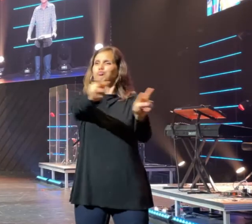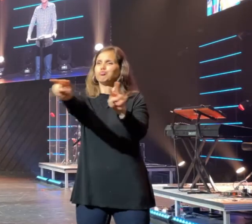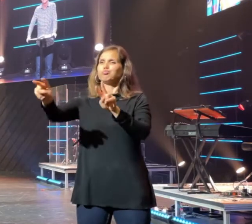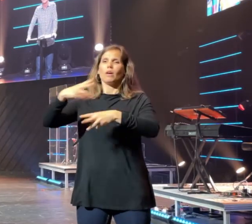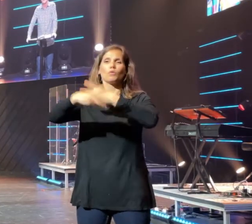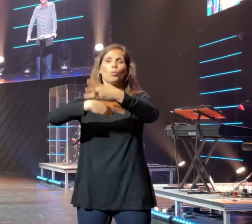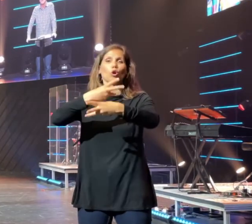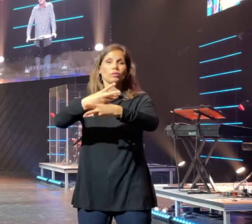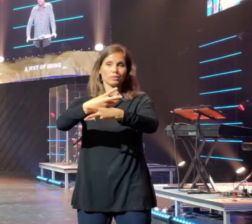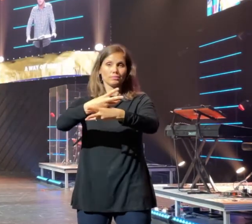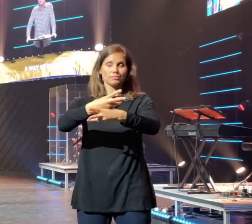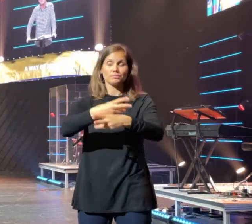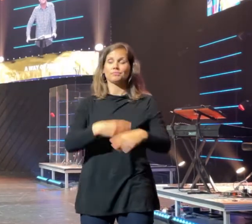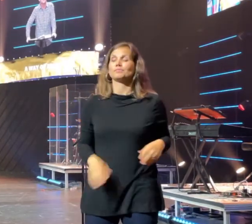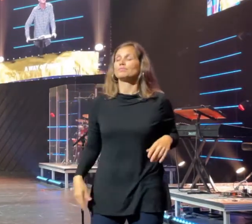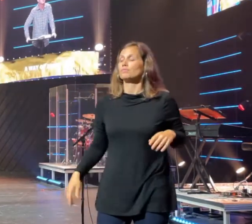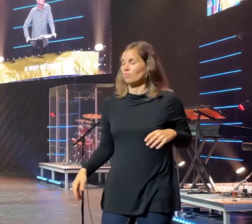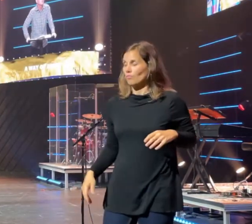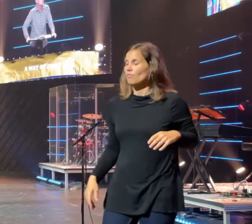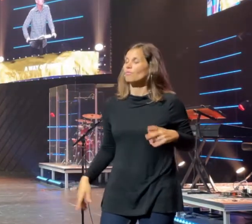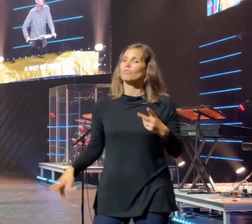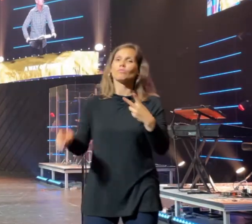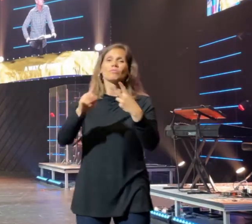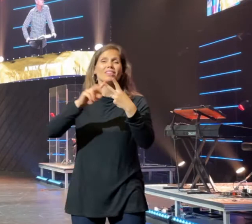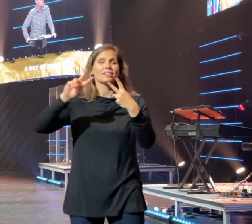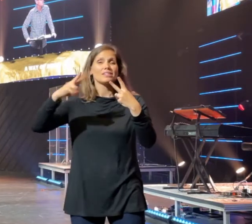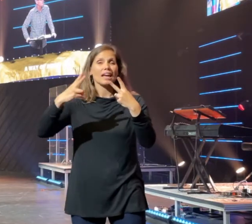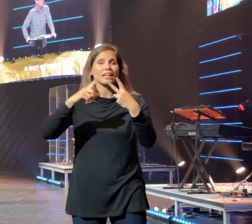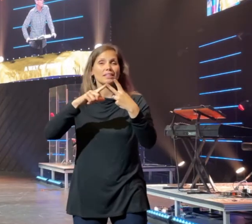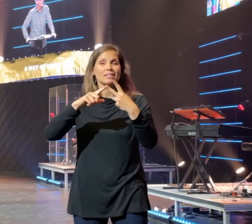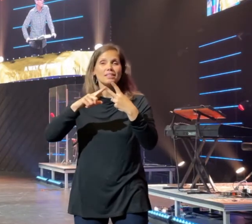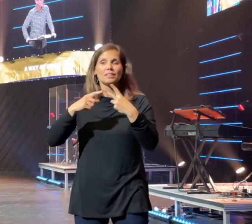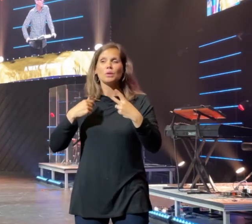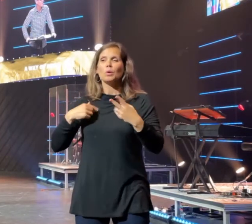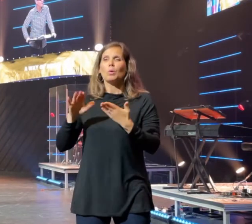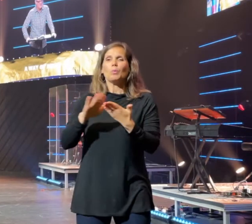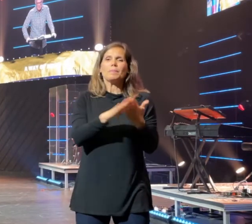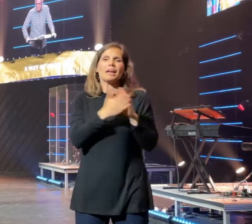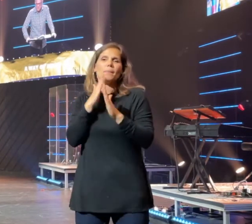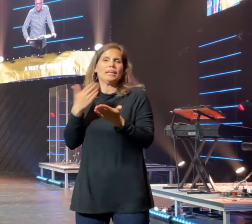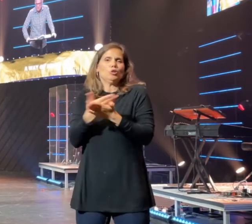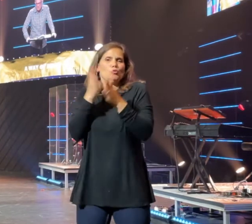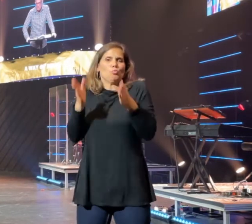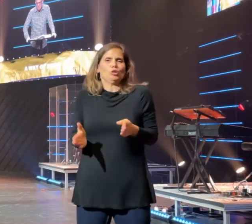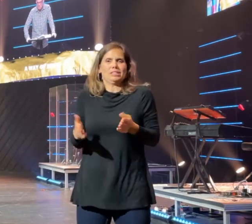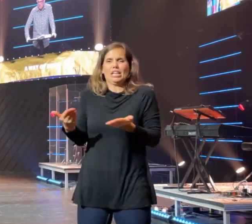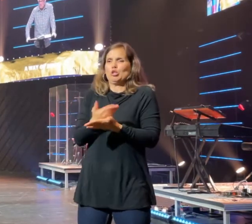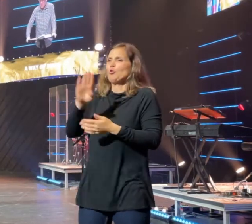life, it goes from a new way of seeing to a new way of being. Okay? A new way of